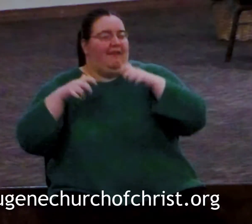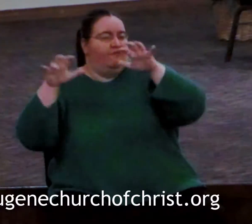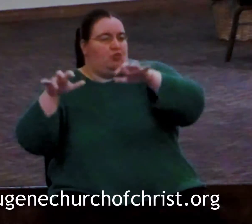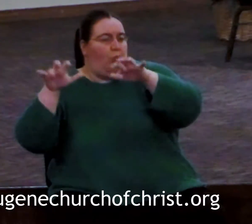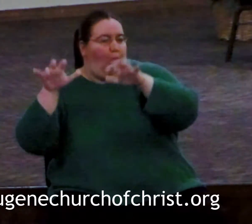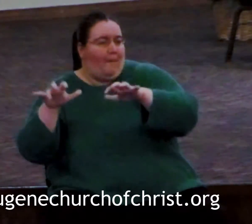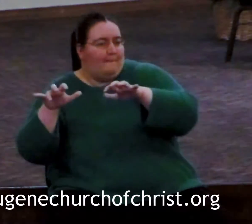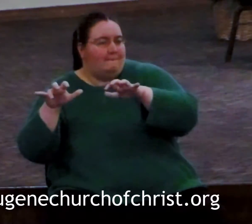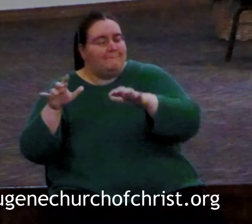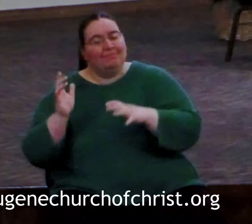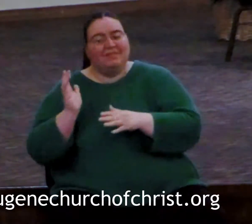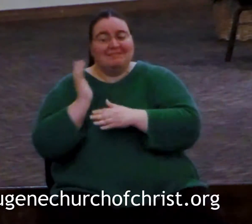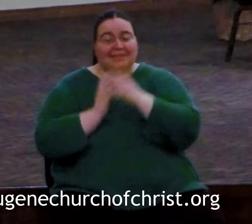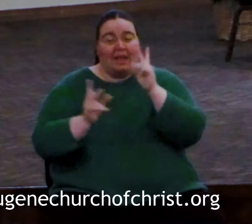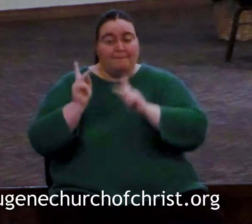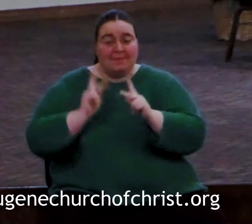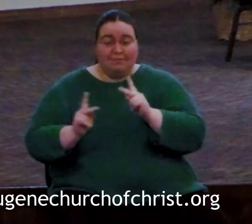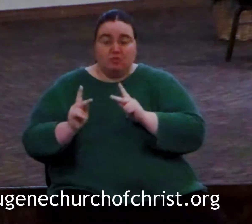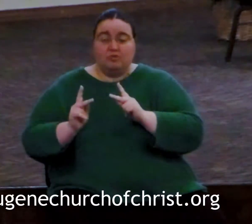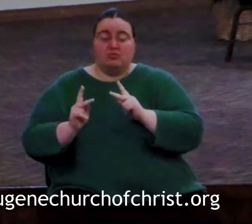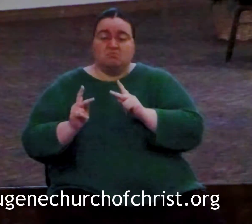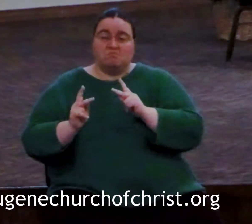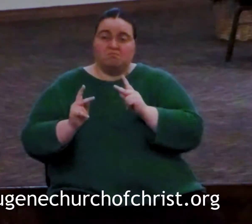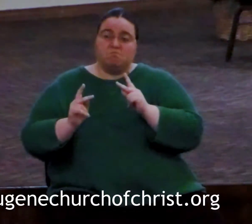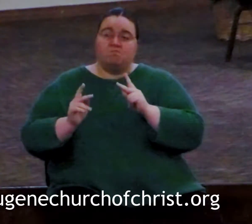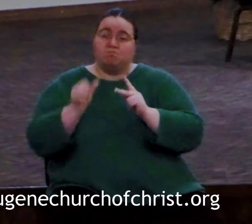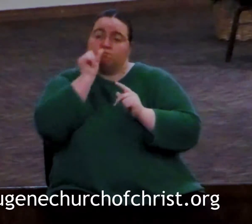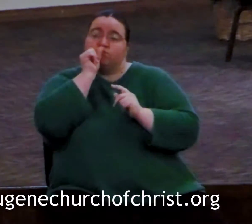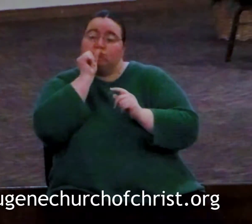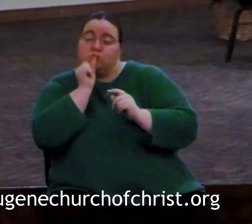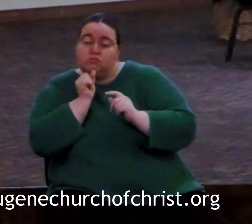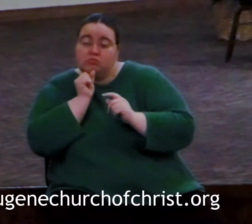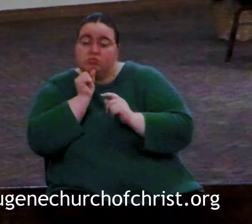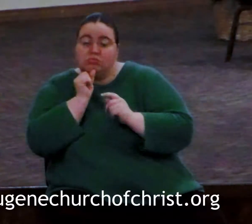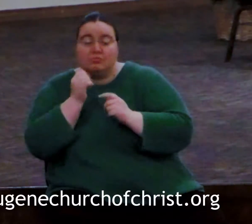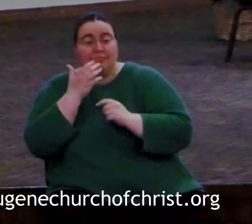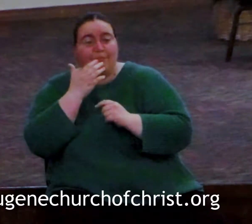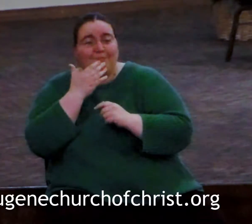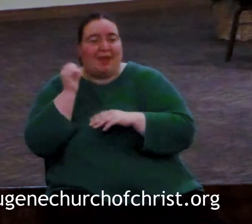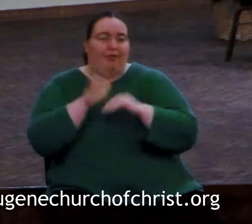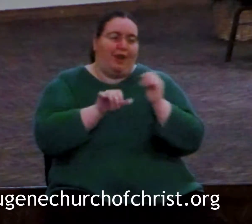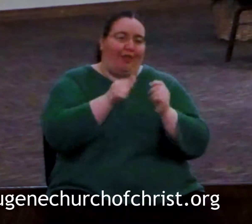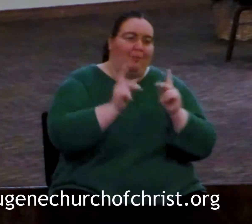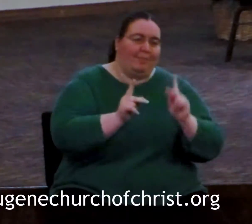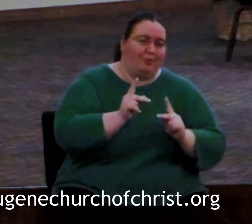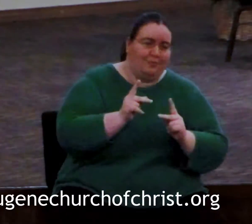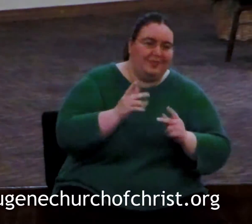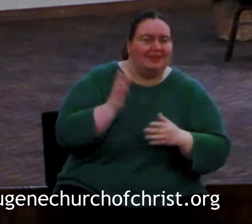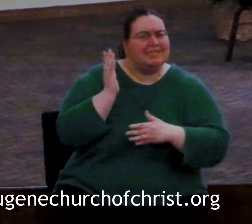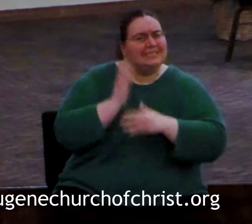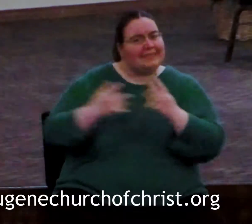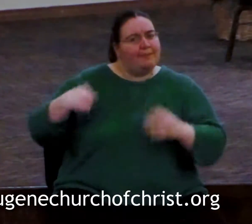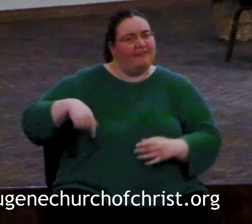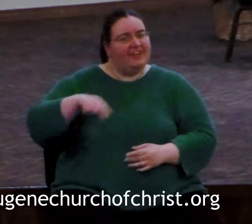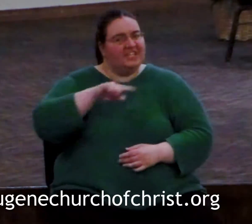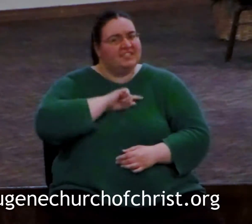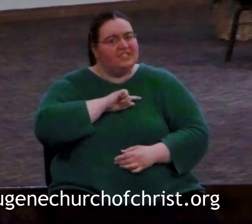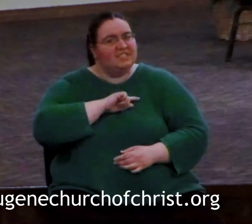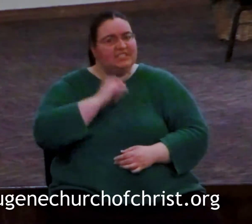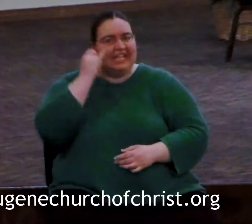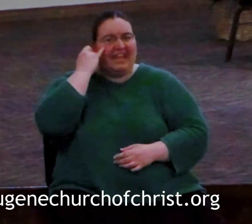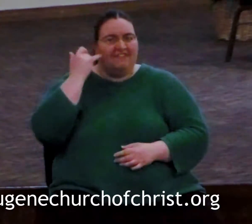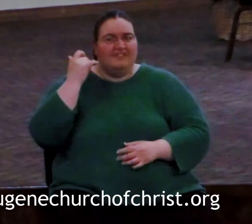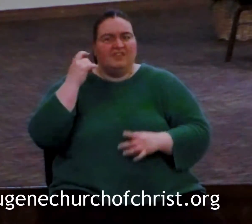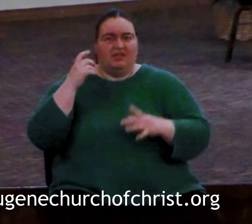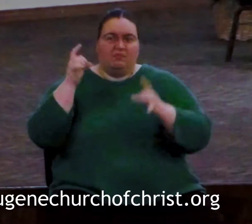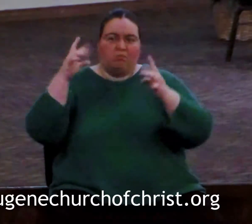storms better than others. There are some of us, when the storm comes our way and something unexpected knocks us off our feet, we are